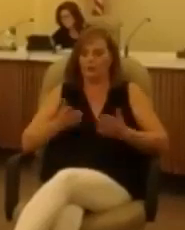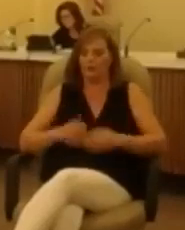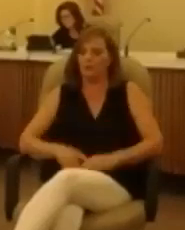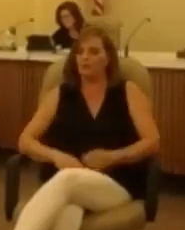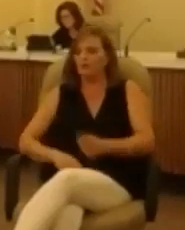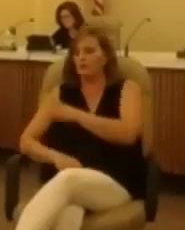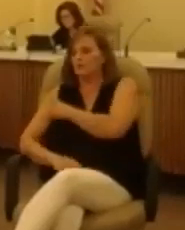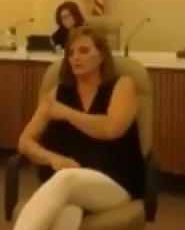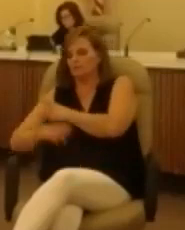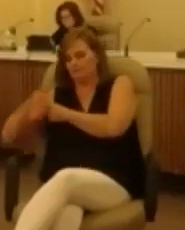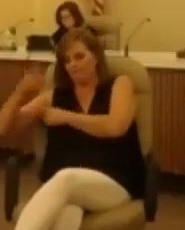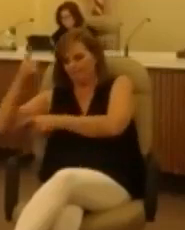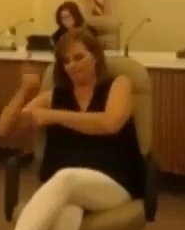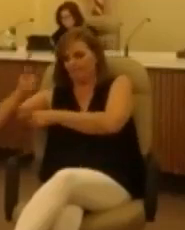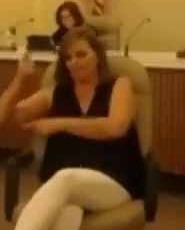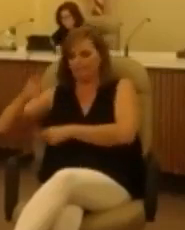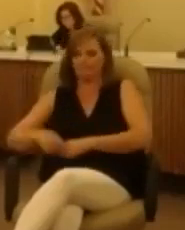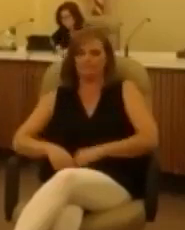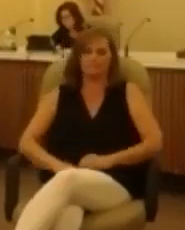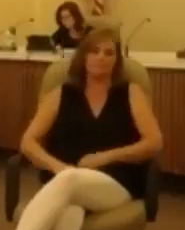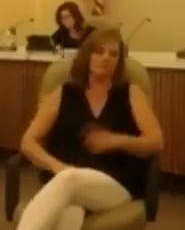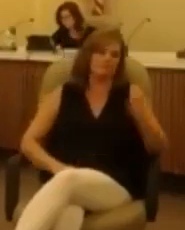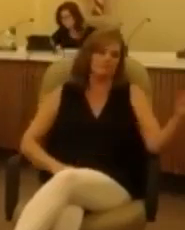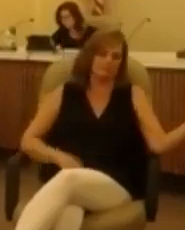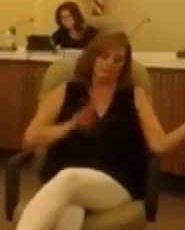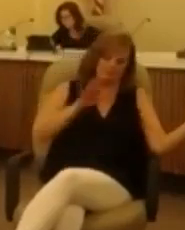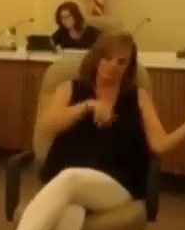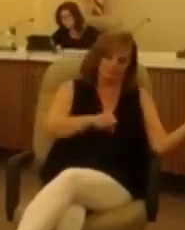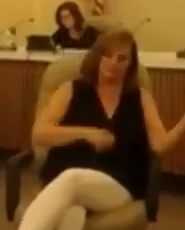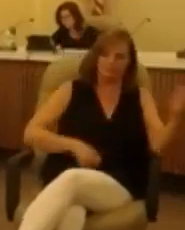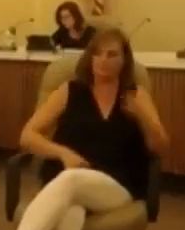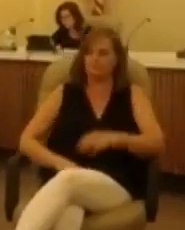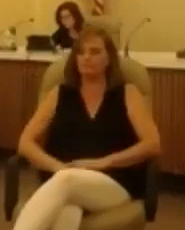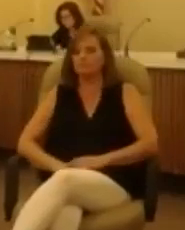You're here. Yes.